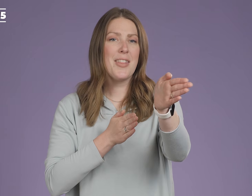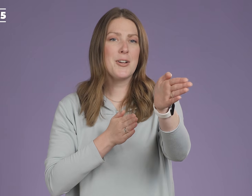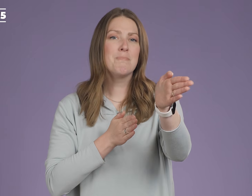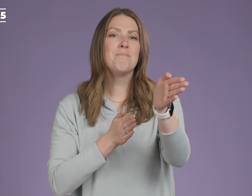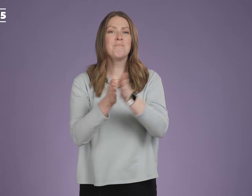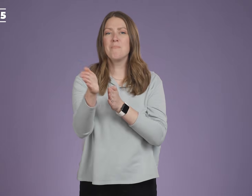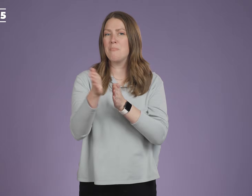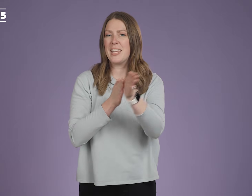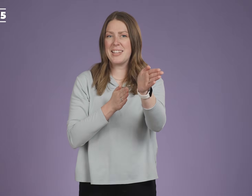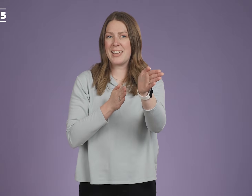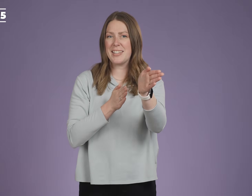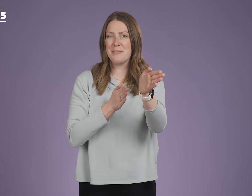together. Picnic.